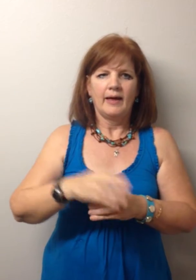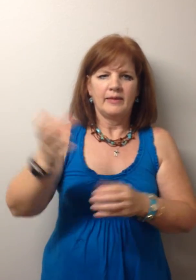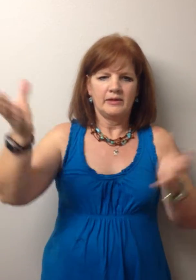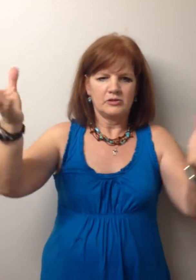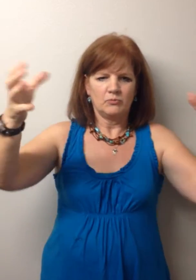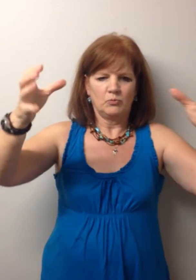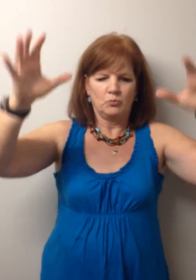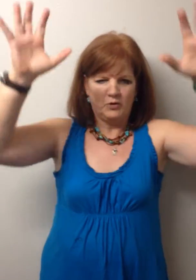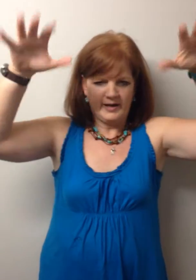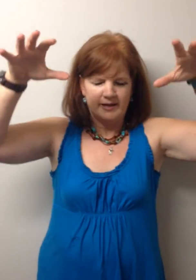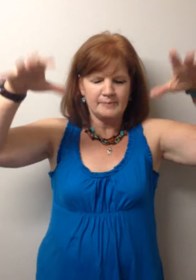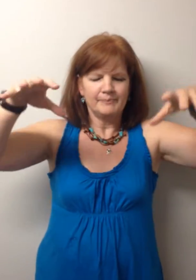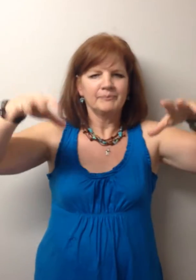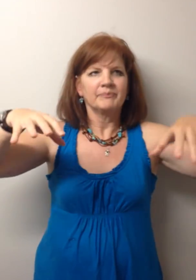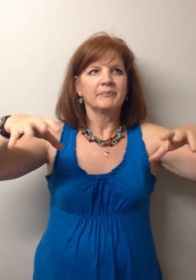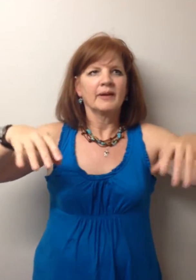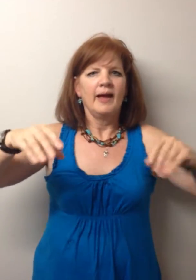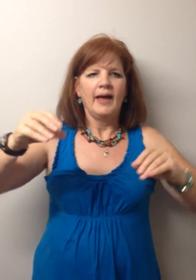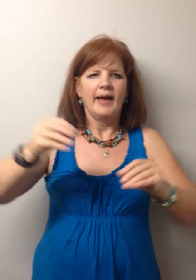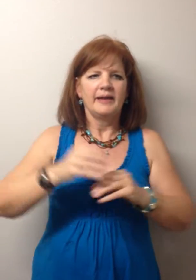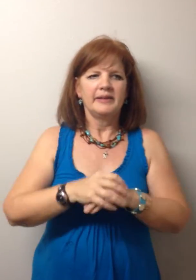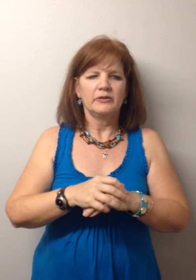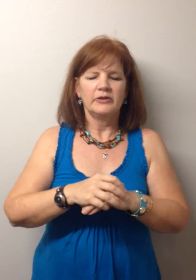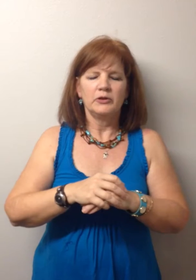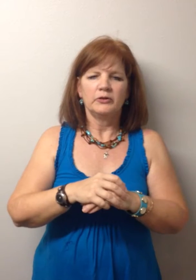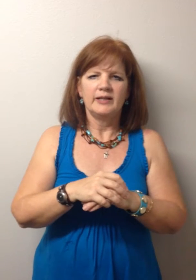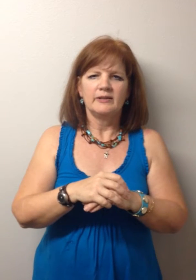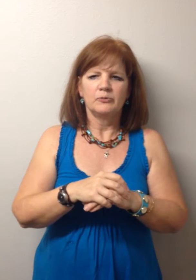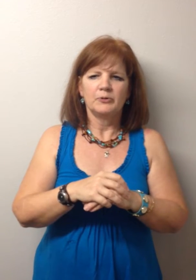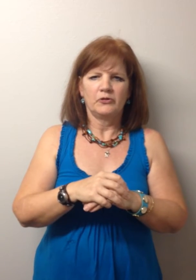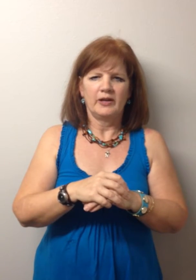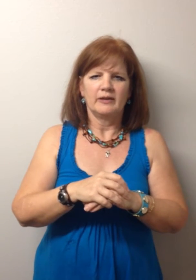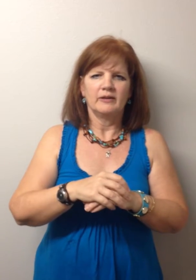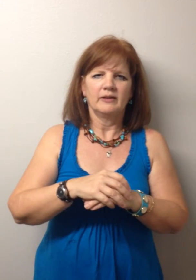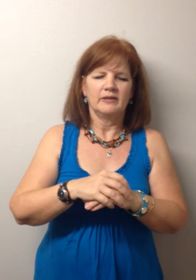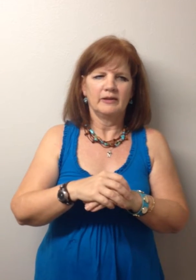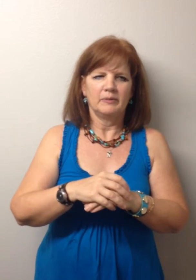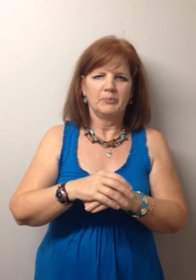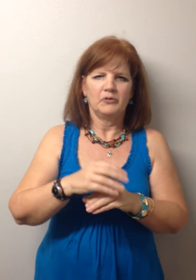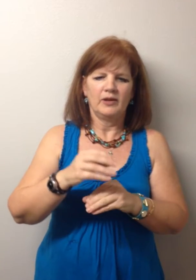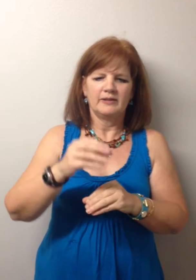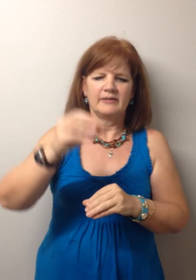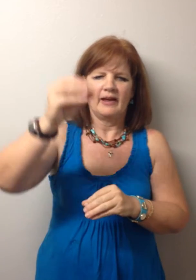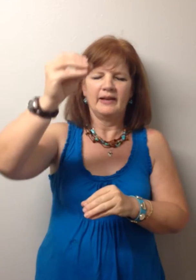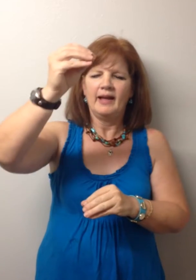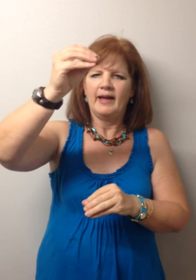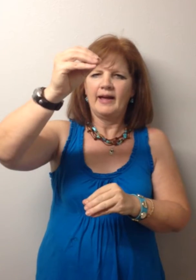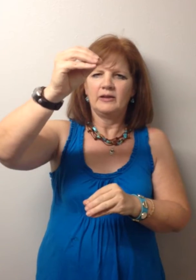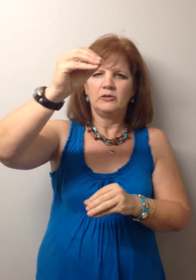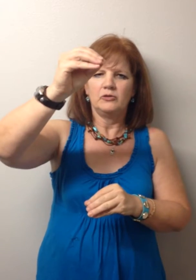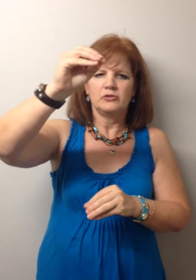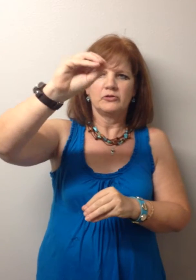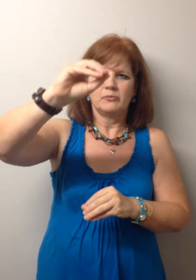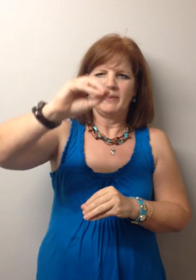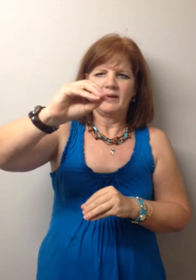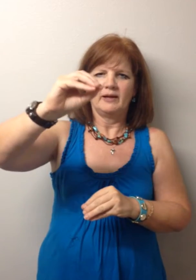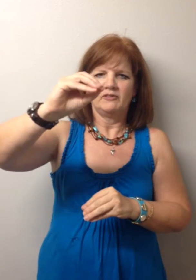And then rain. And the other thing you'll need is percent, the percent sign. And you just make kind of a